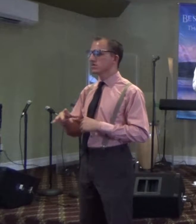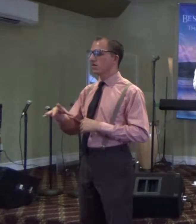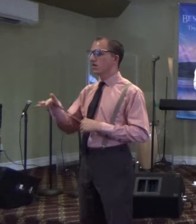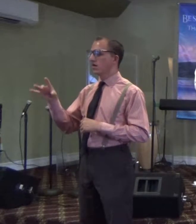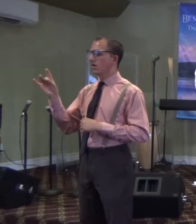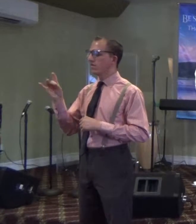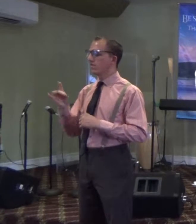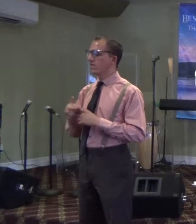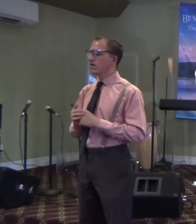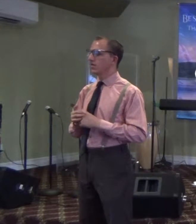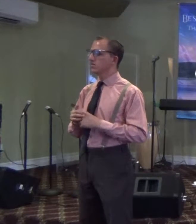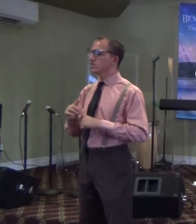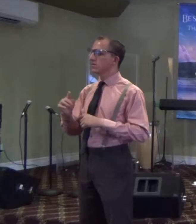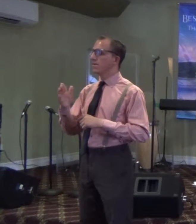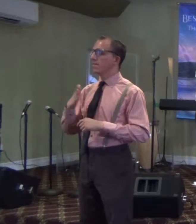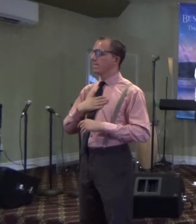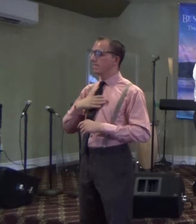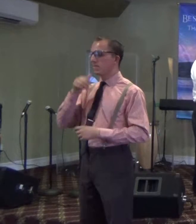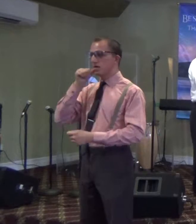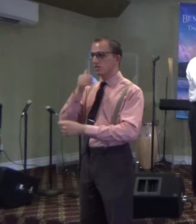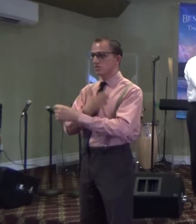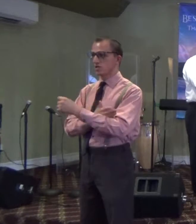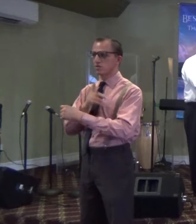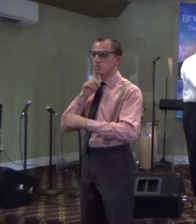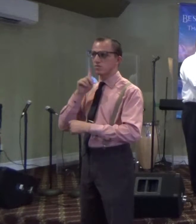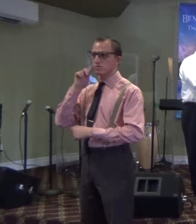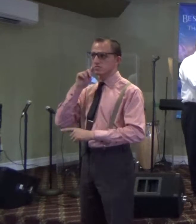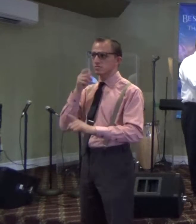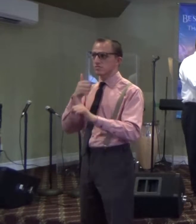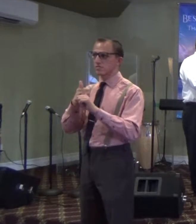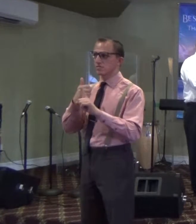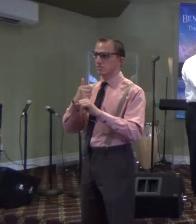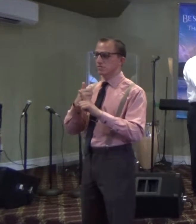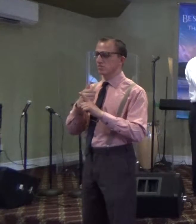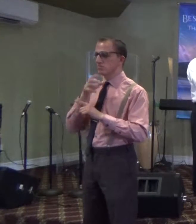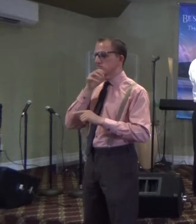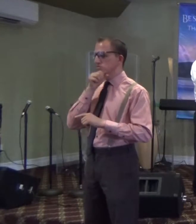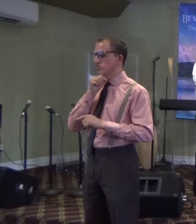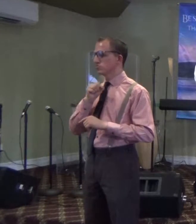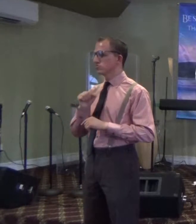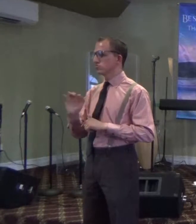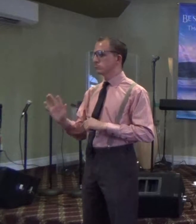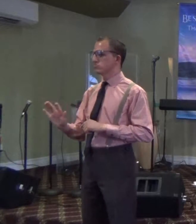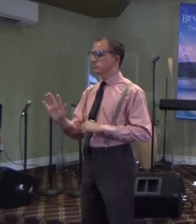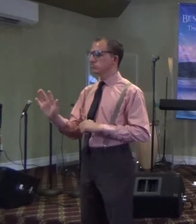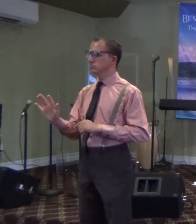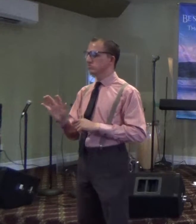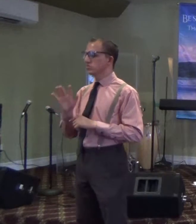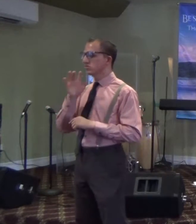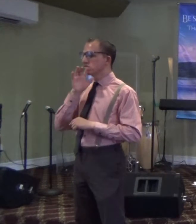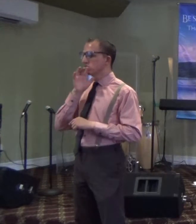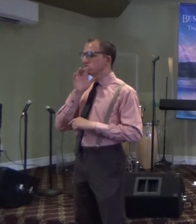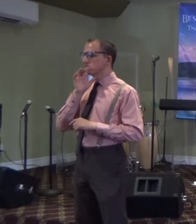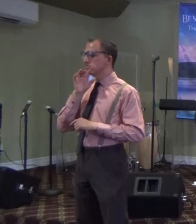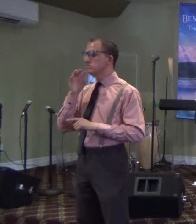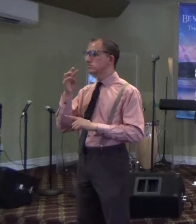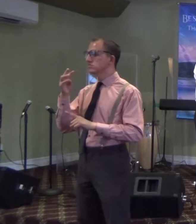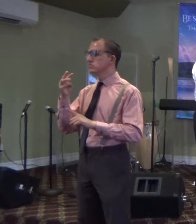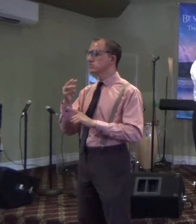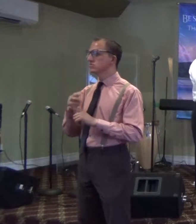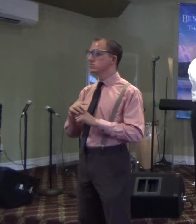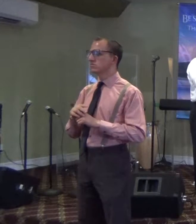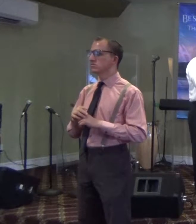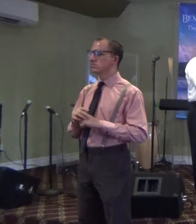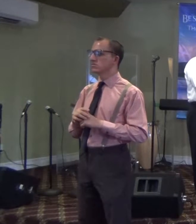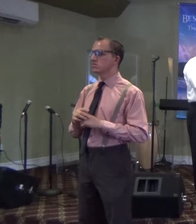de nuestra hija Keila. the deafness of our daughter Kayla. Keila tenía apenas unos 6 años. Kayla was 6